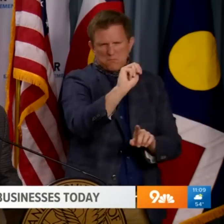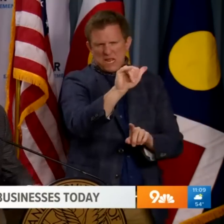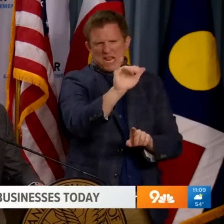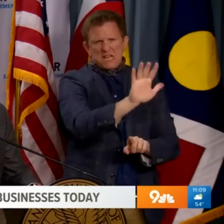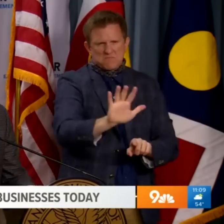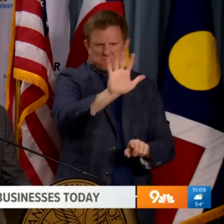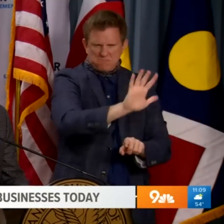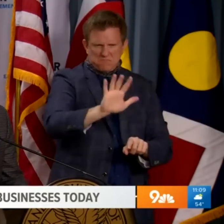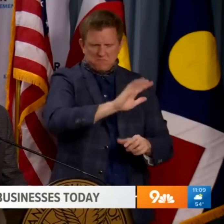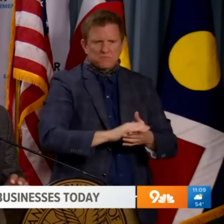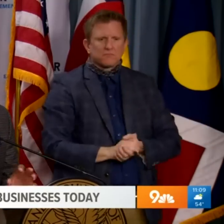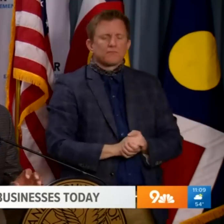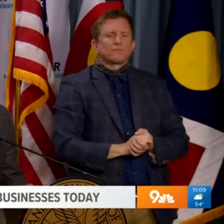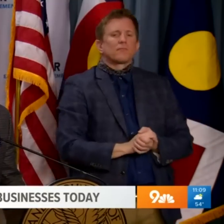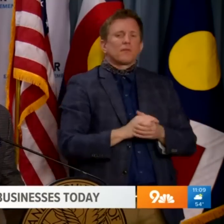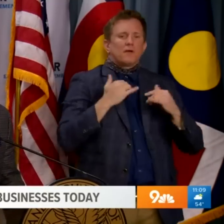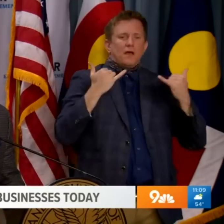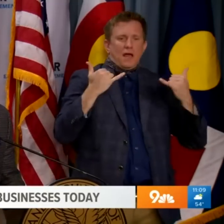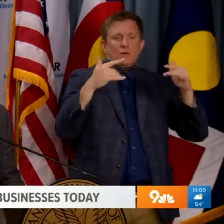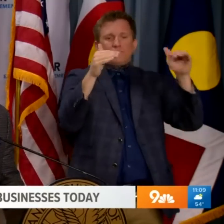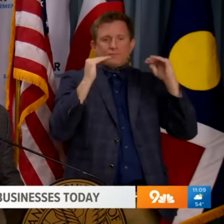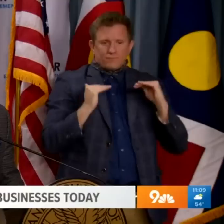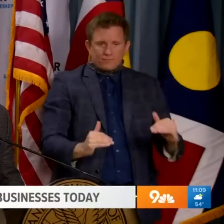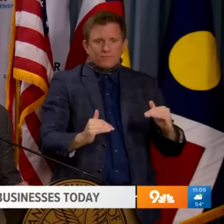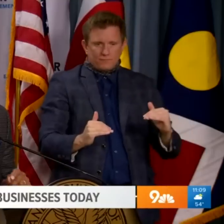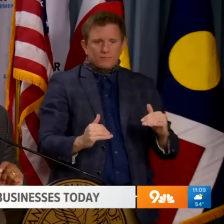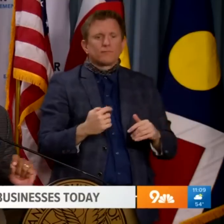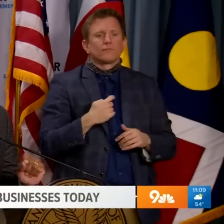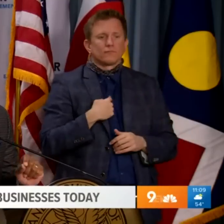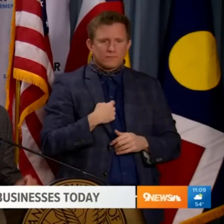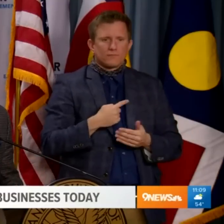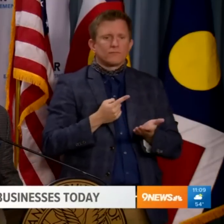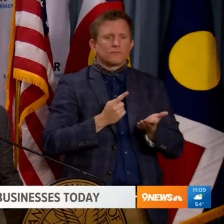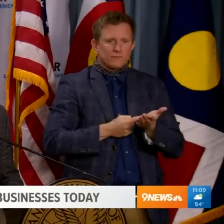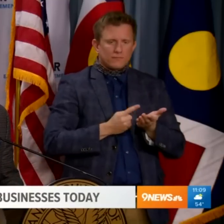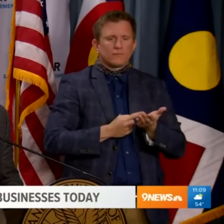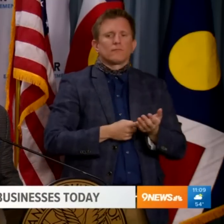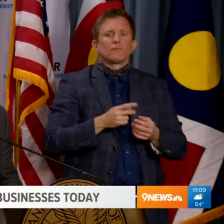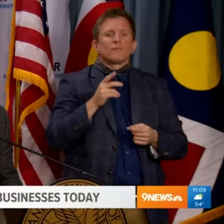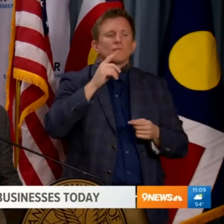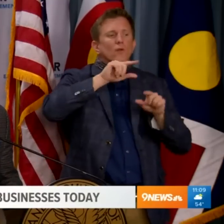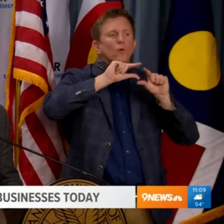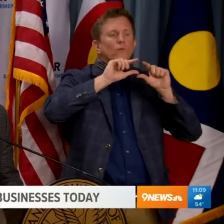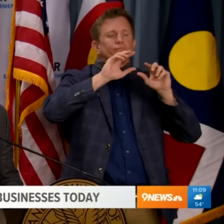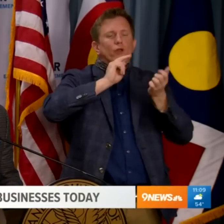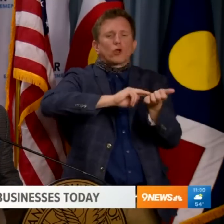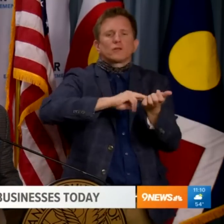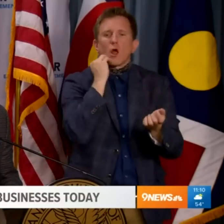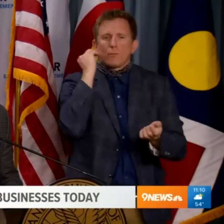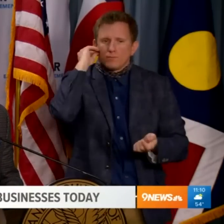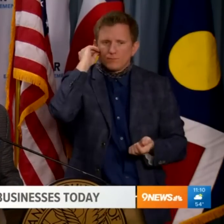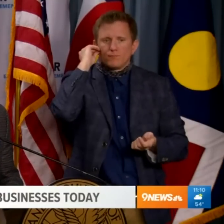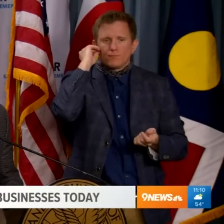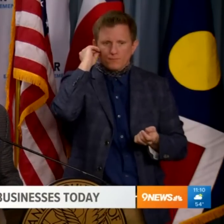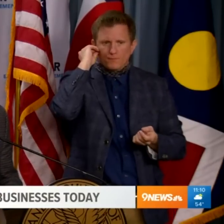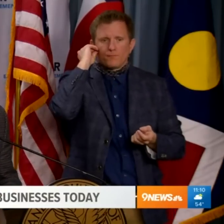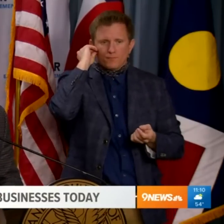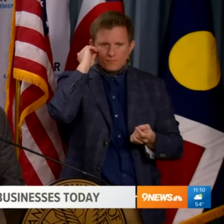important to our planning efforts for reopening, and we're working now on the process to distribute the next round of